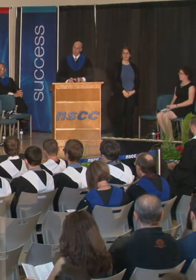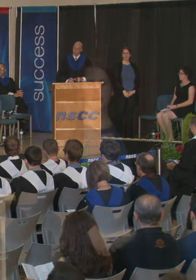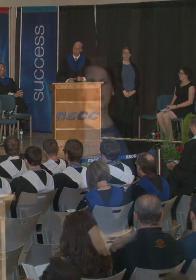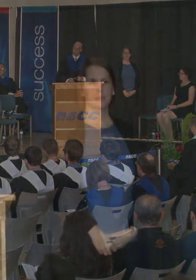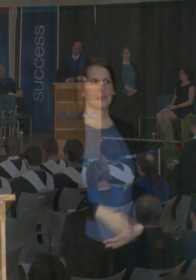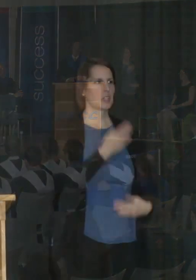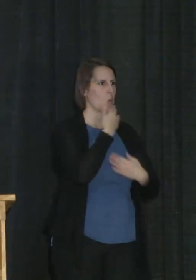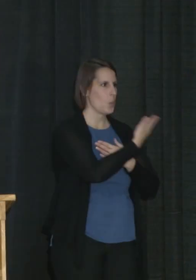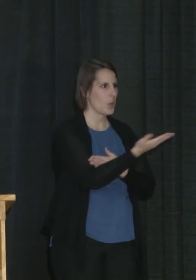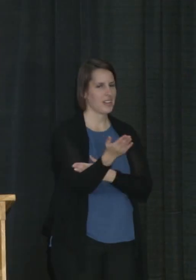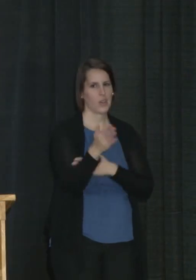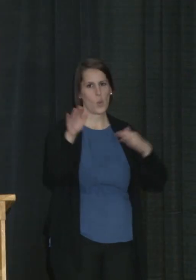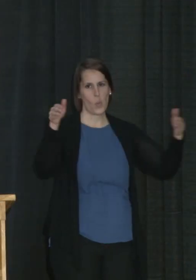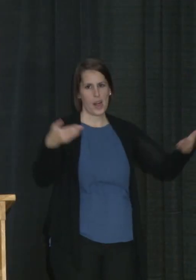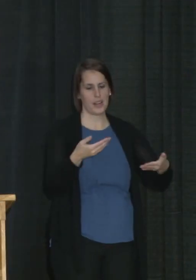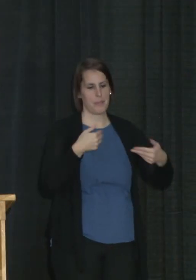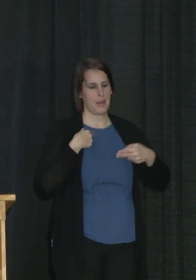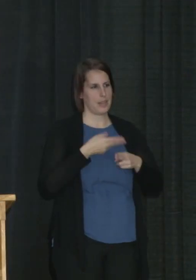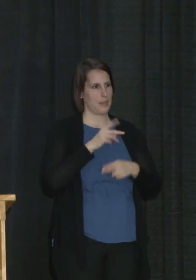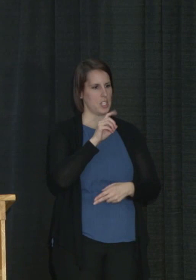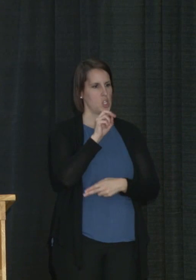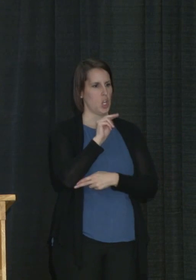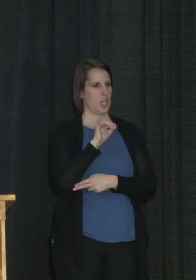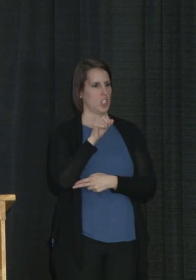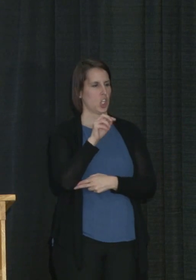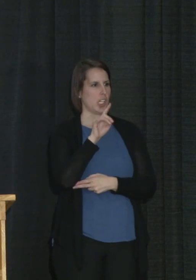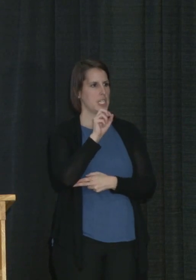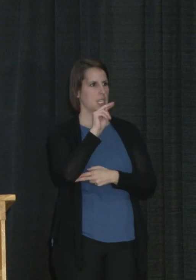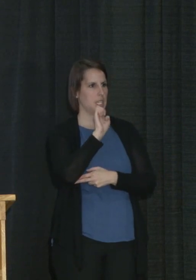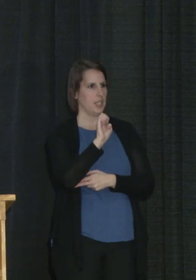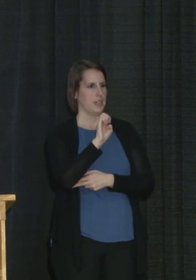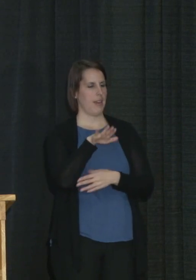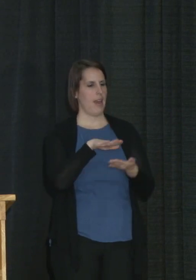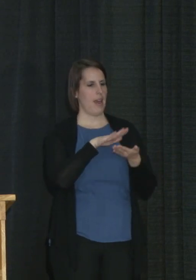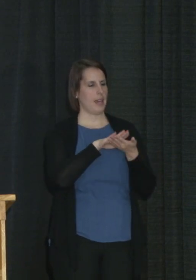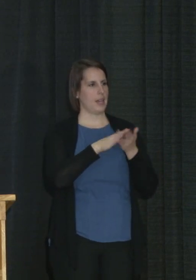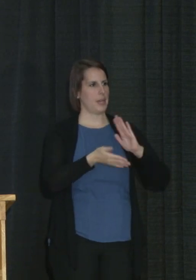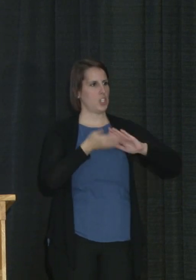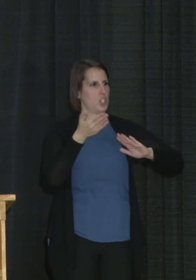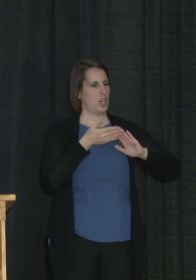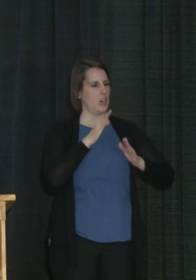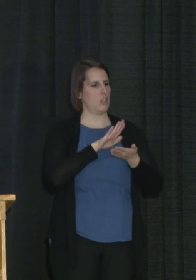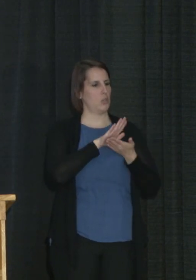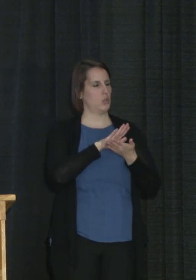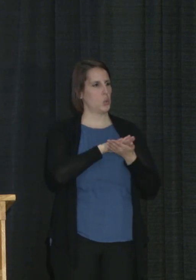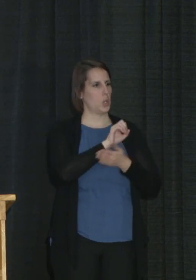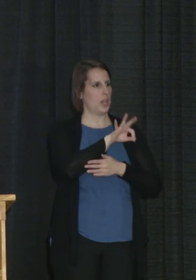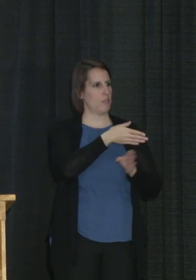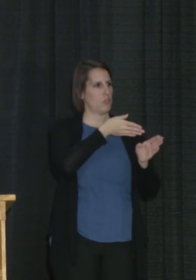Good morning and welcome. I am Don Jardine, Academic Chair, School of Trades and Technology.